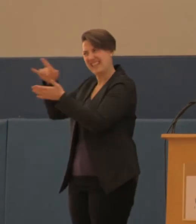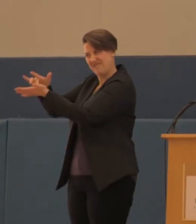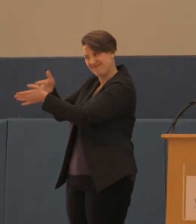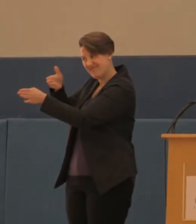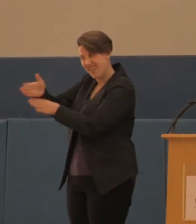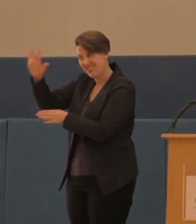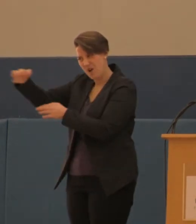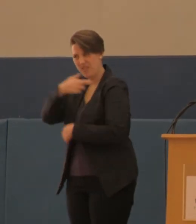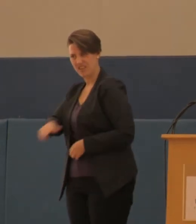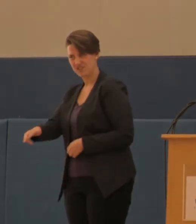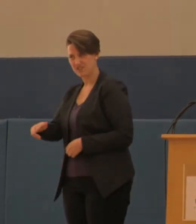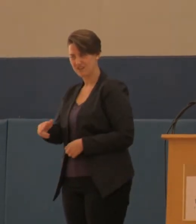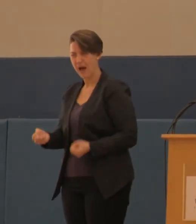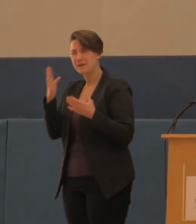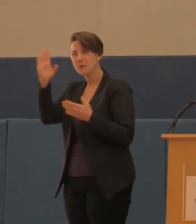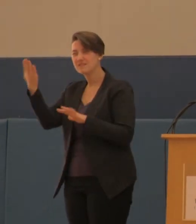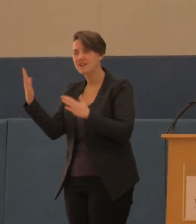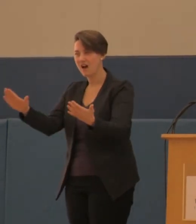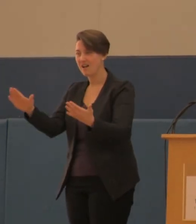is unacceptable.